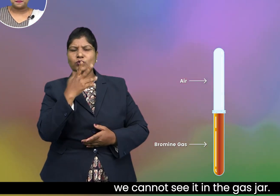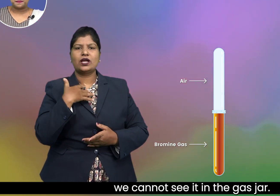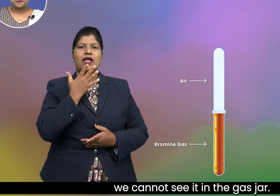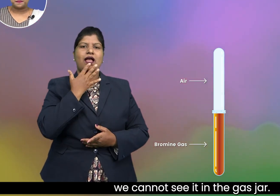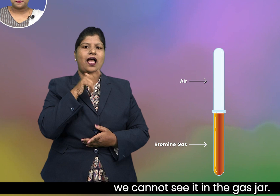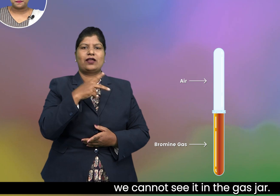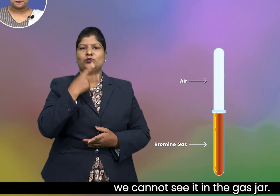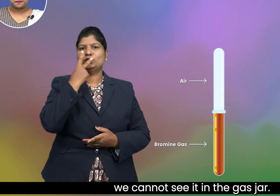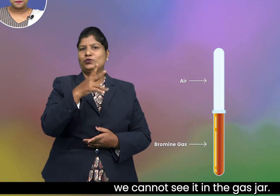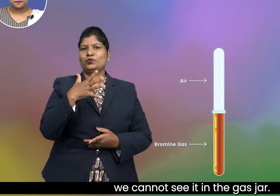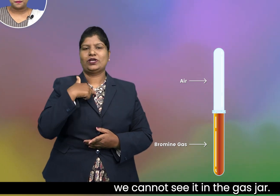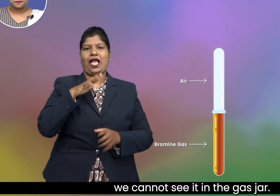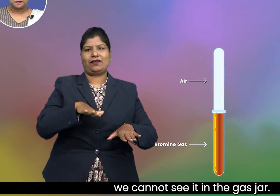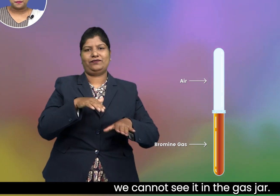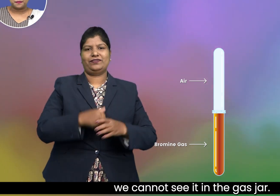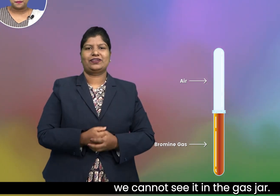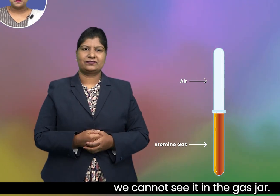jar.